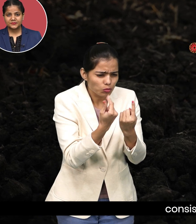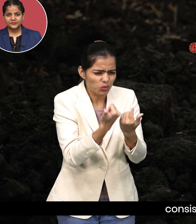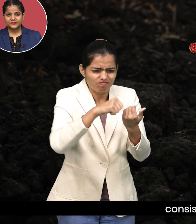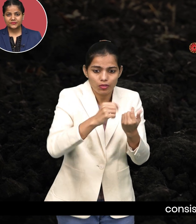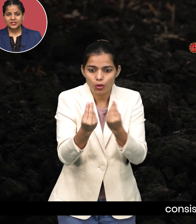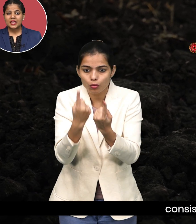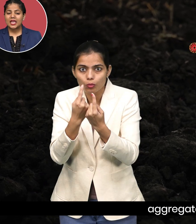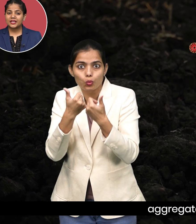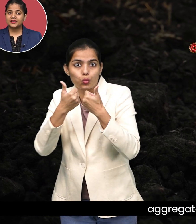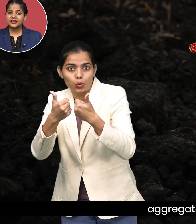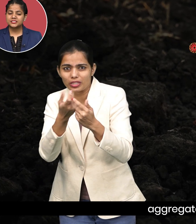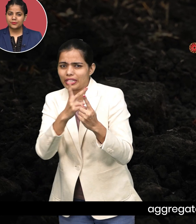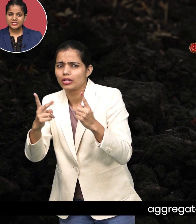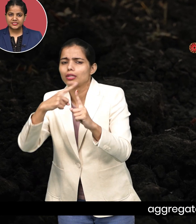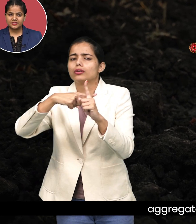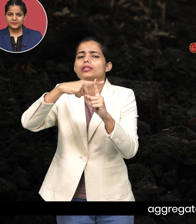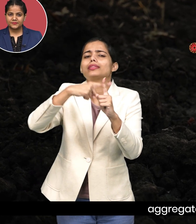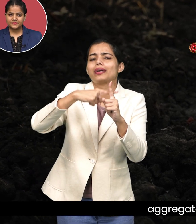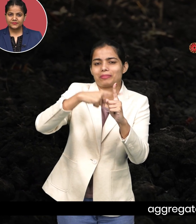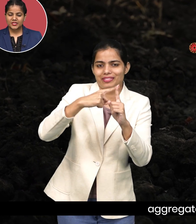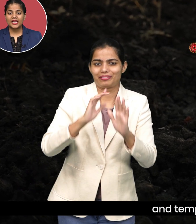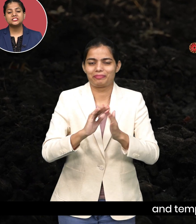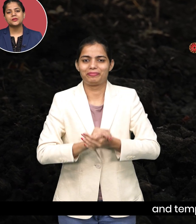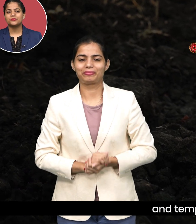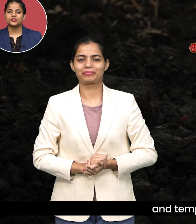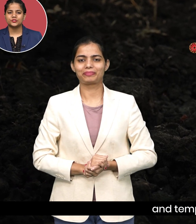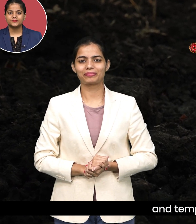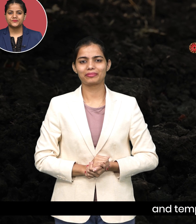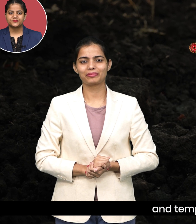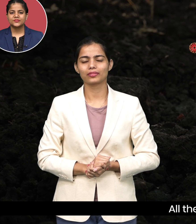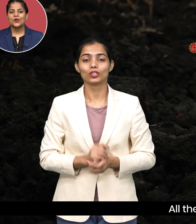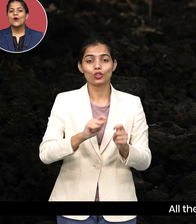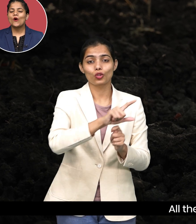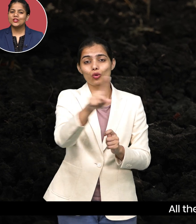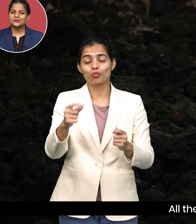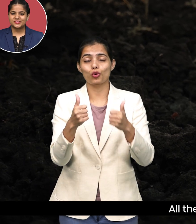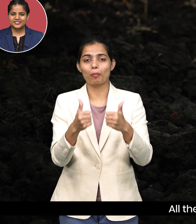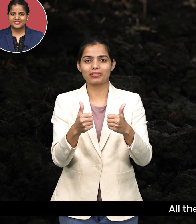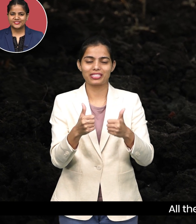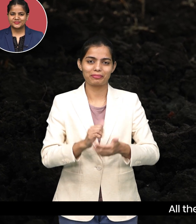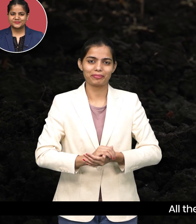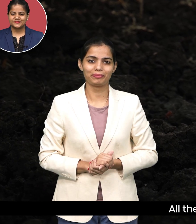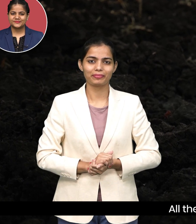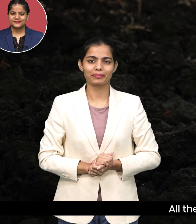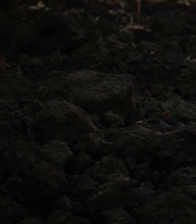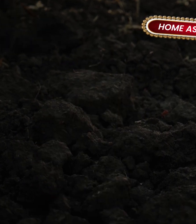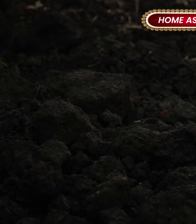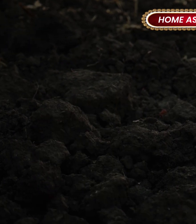consistency, aggregate stability, and temperature. All the best.